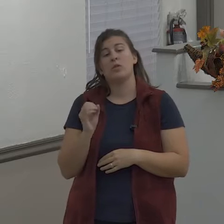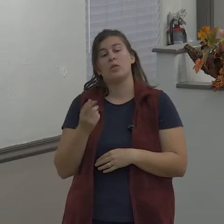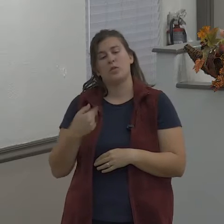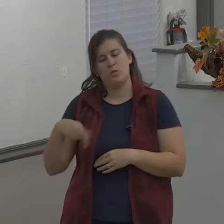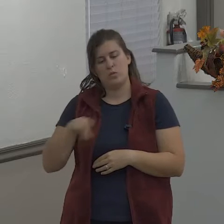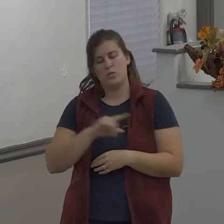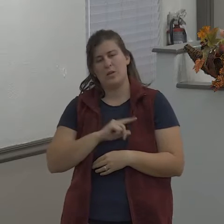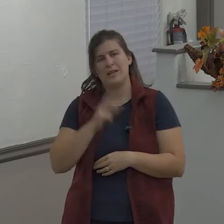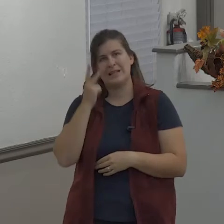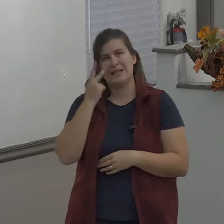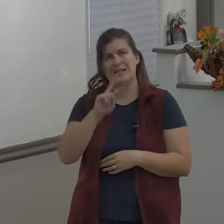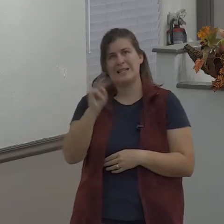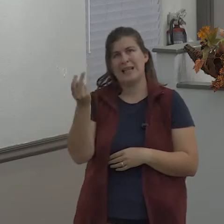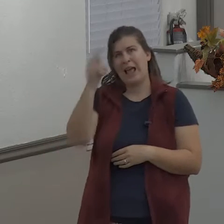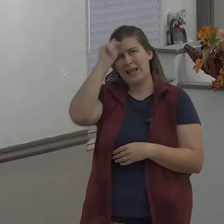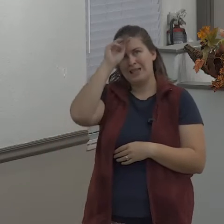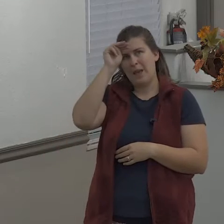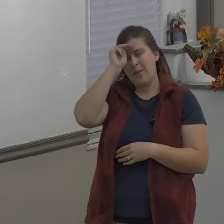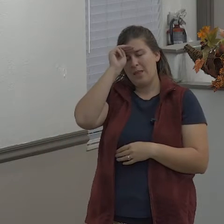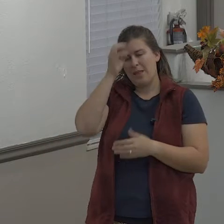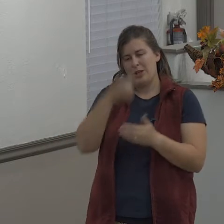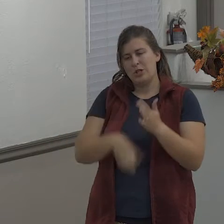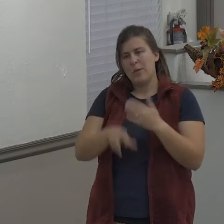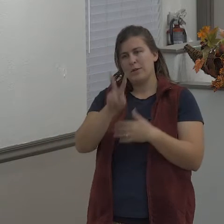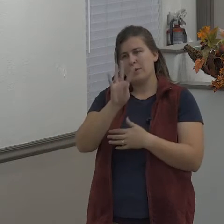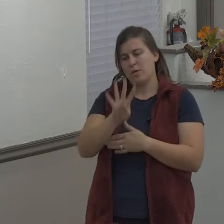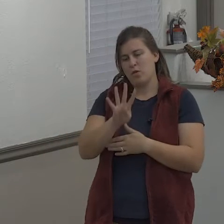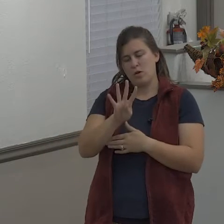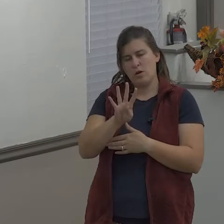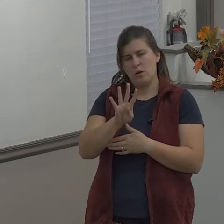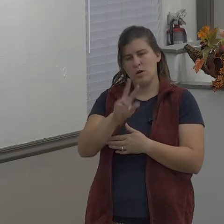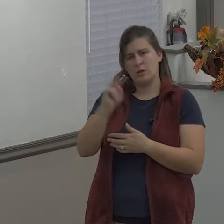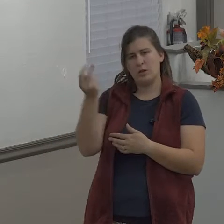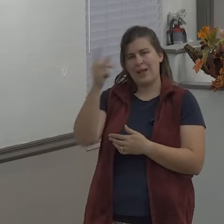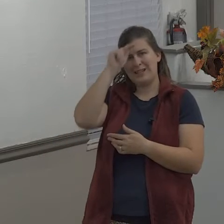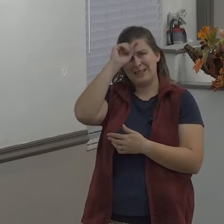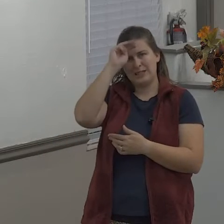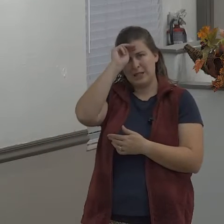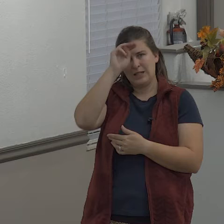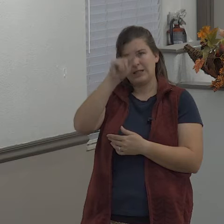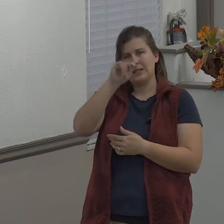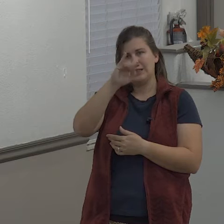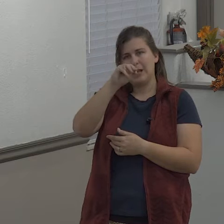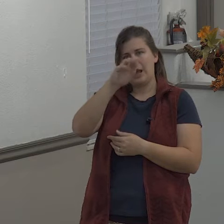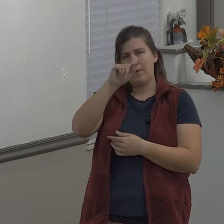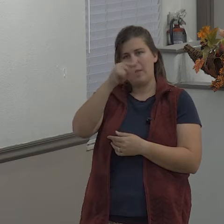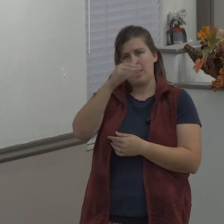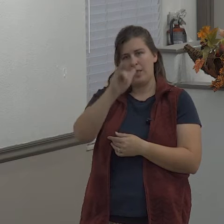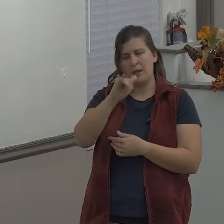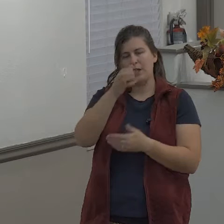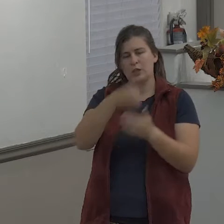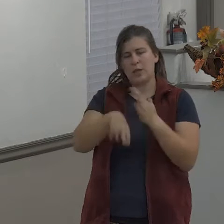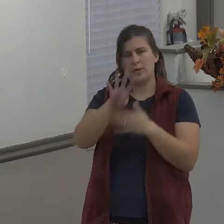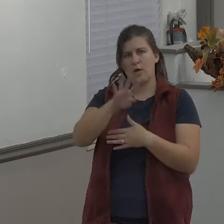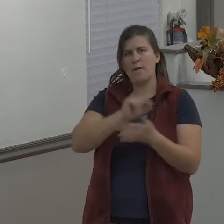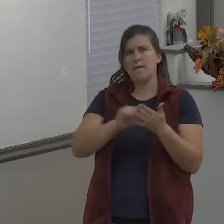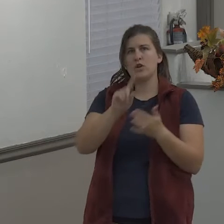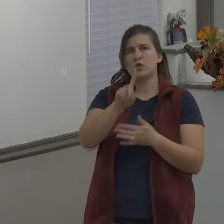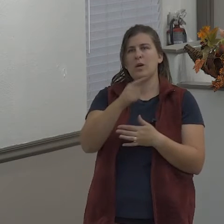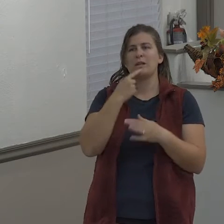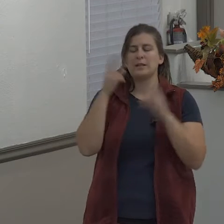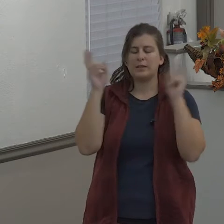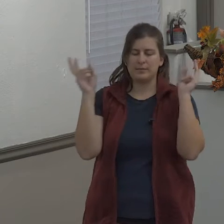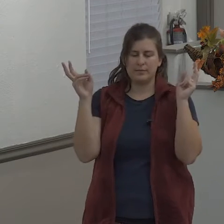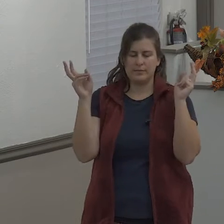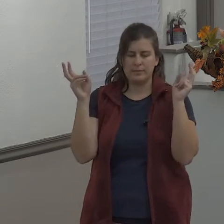And so we come to 2 Timothy chapter 4. I want to begin reading in verse number 1. Just please follow